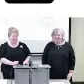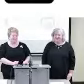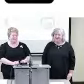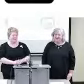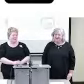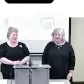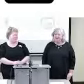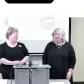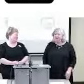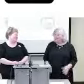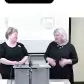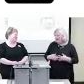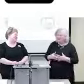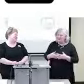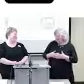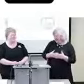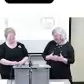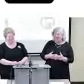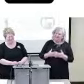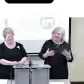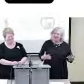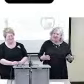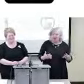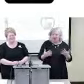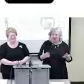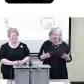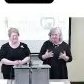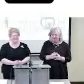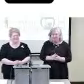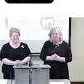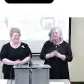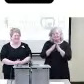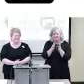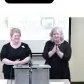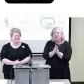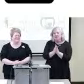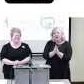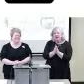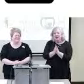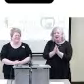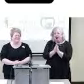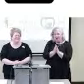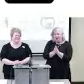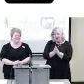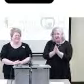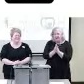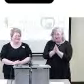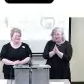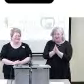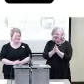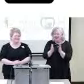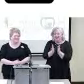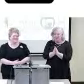way dr walter thank you to think about our body um our body is important